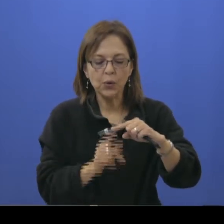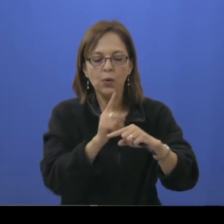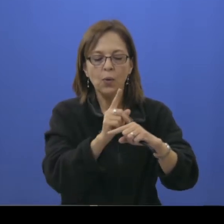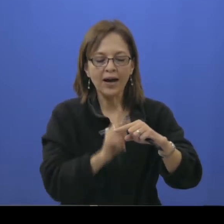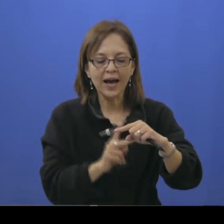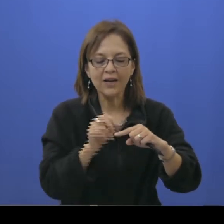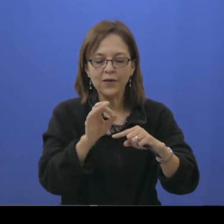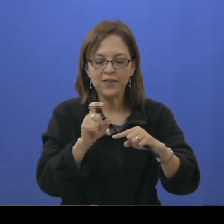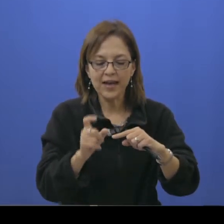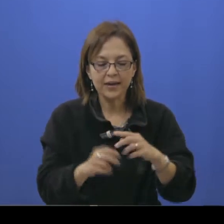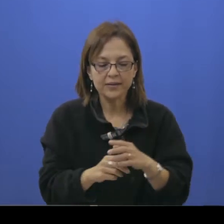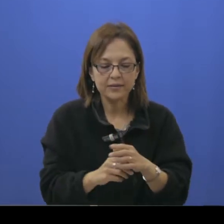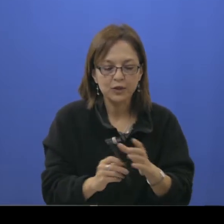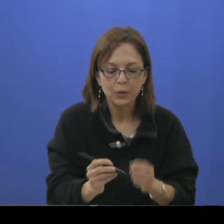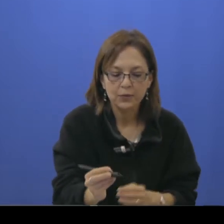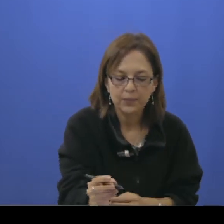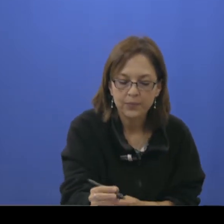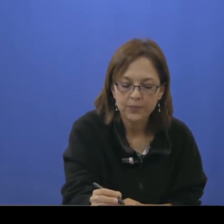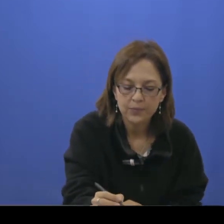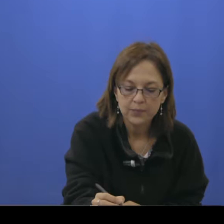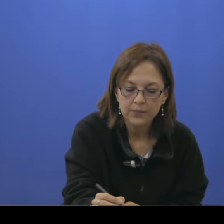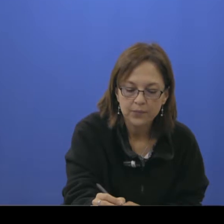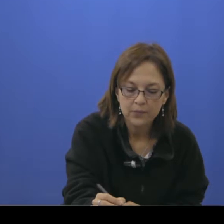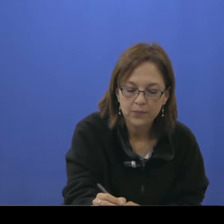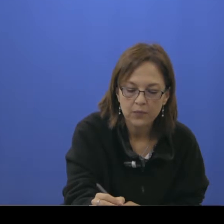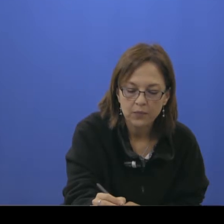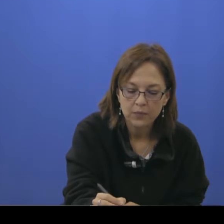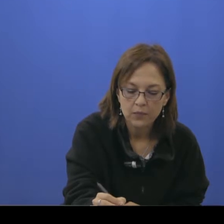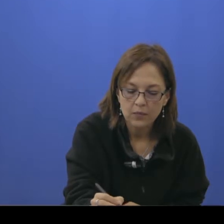2, 1/2 of x.